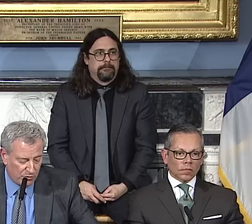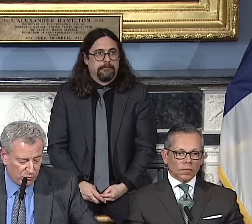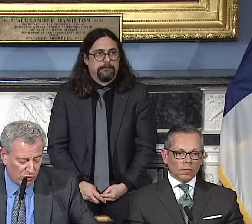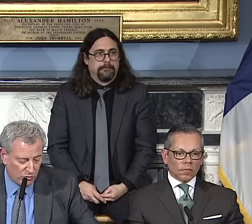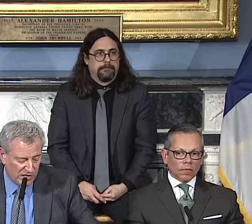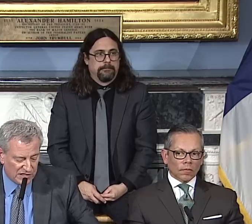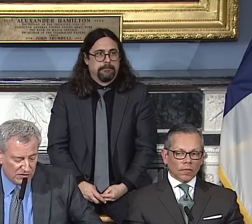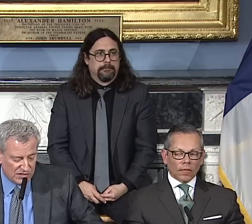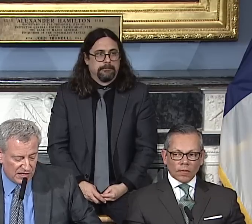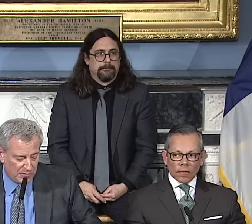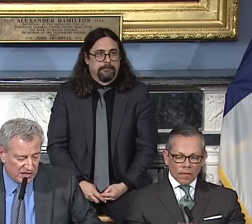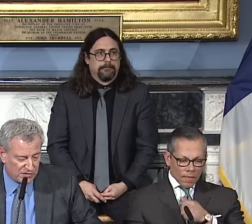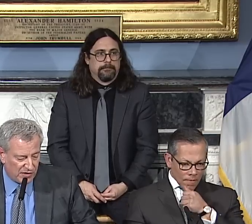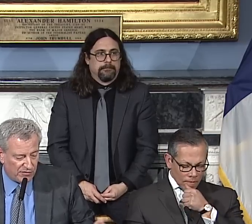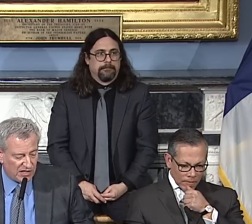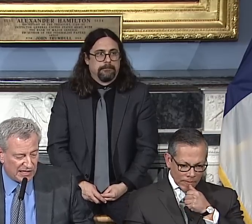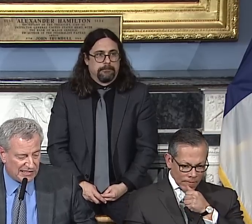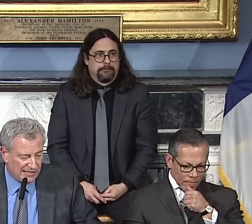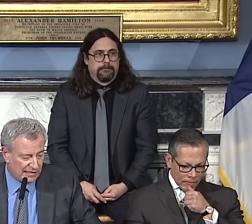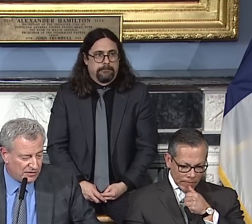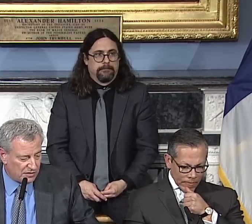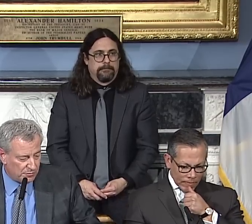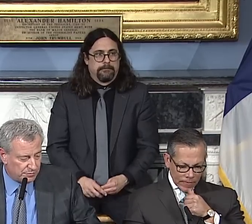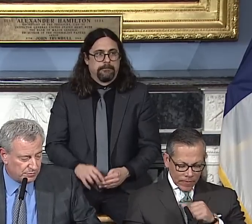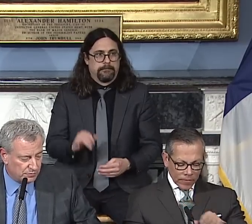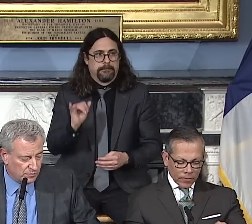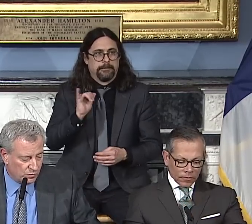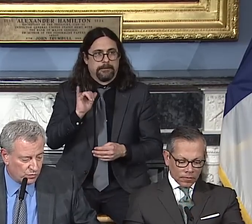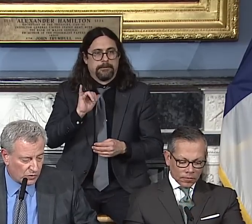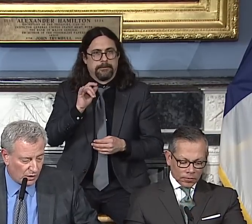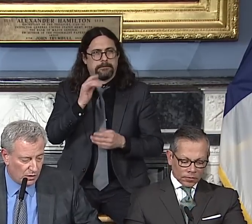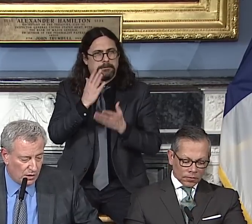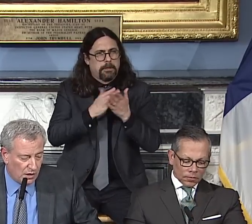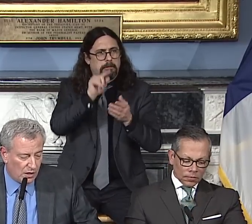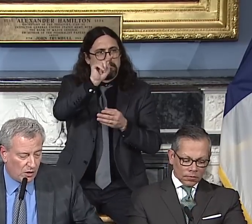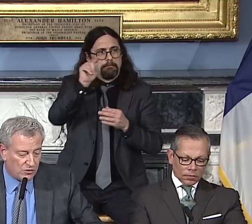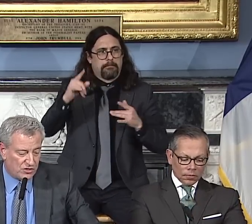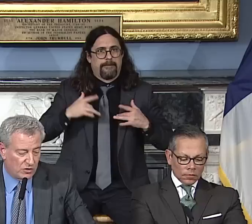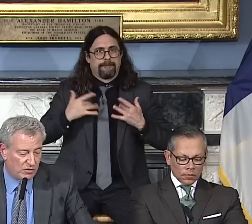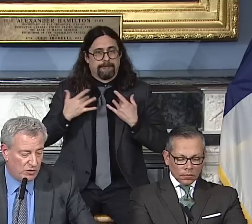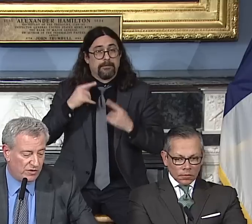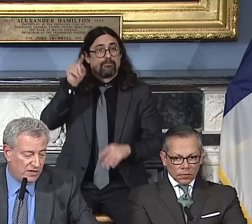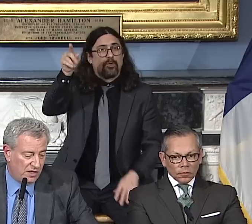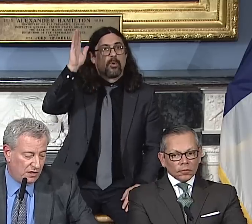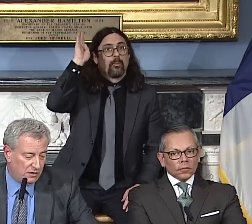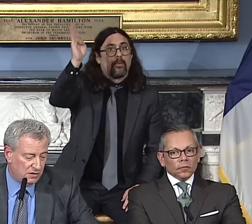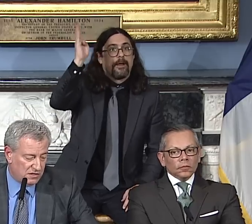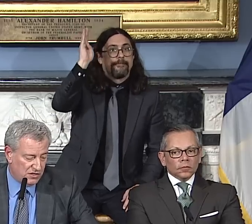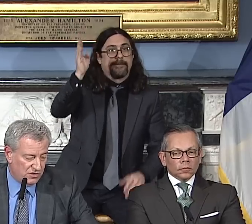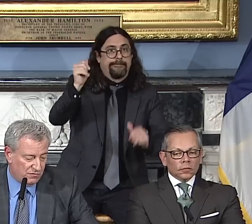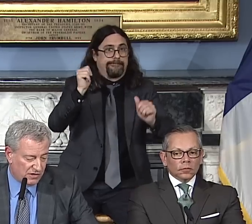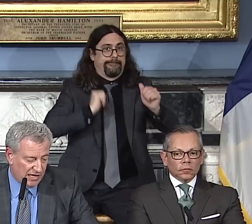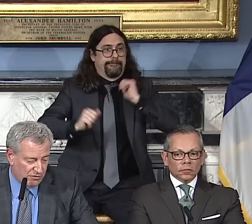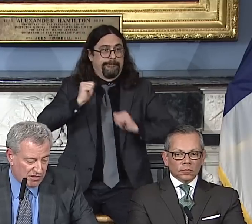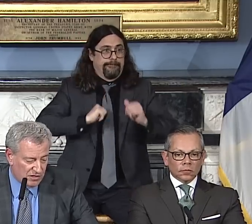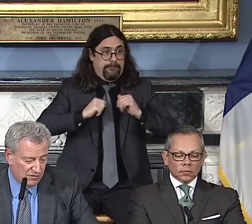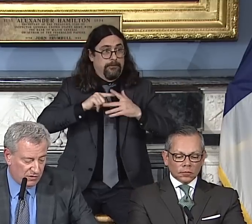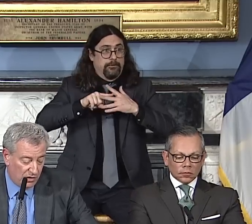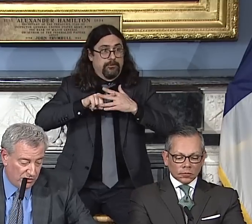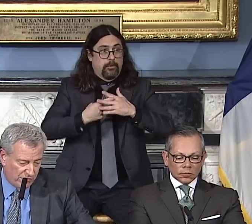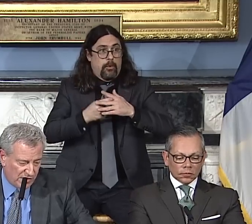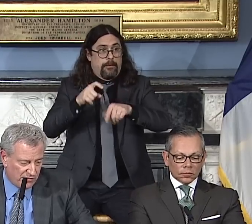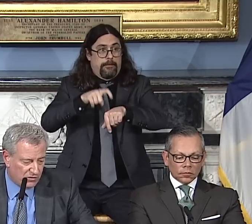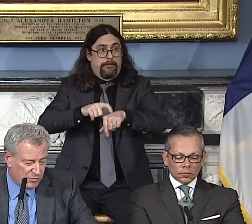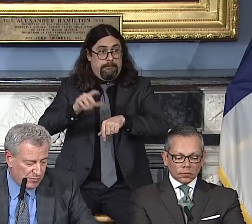Friday. For Broadway, as I understand, begins 5 o'clock tonight. also agree with the decision for gatherings